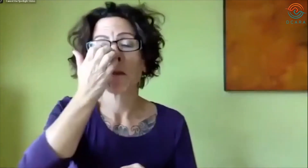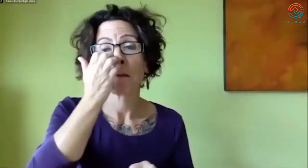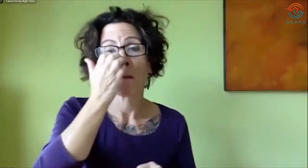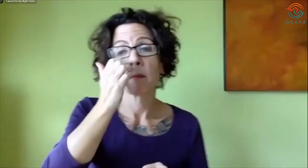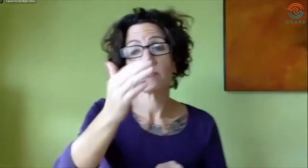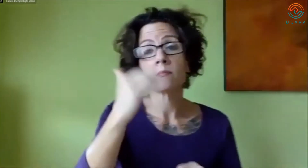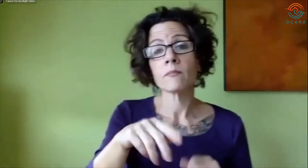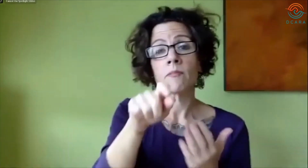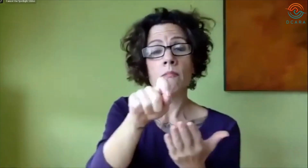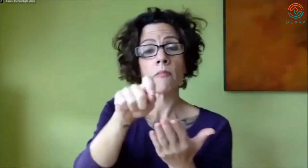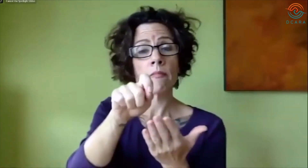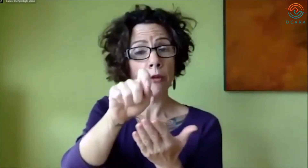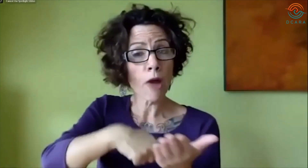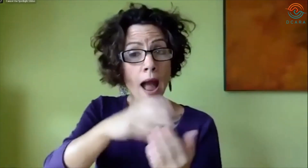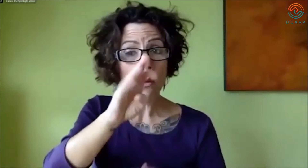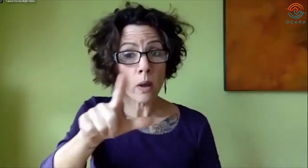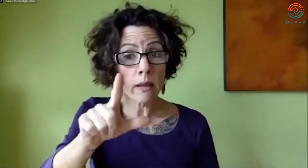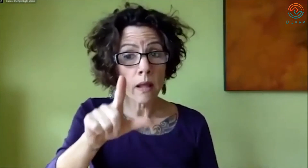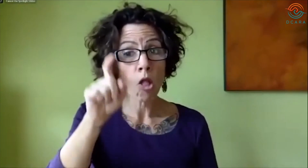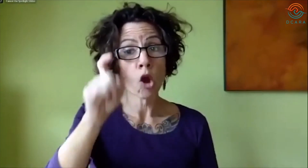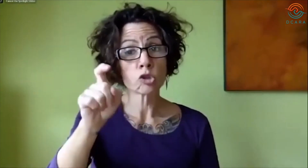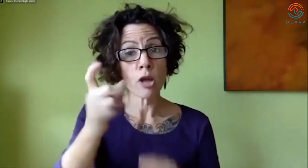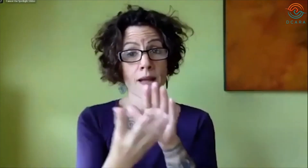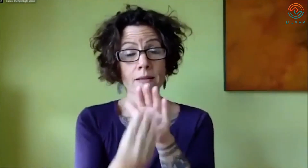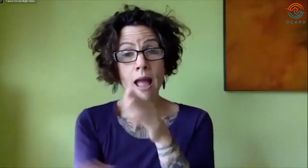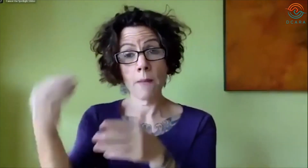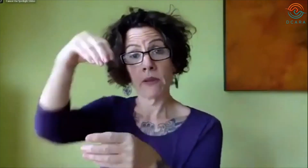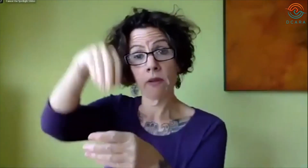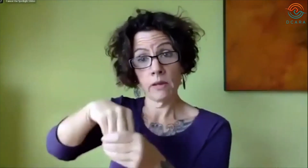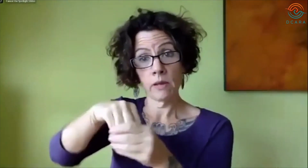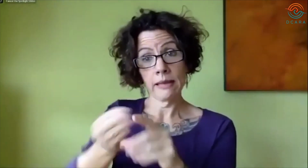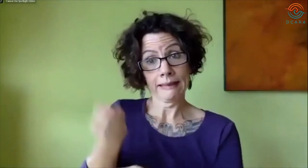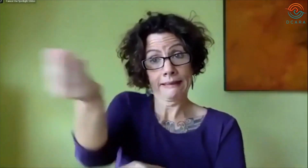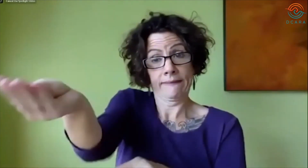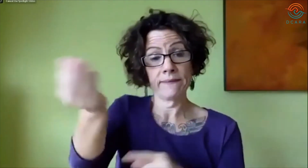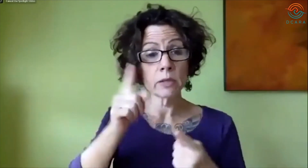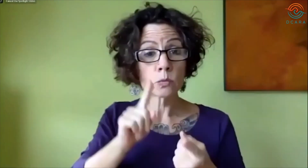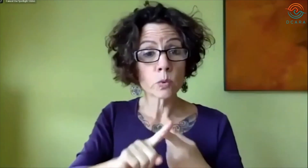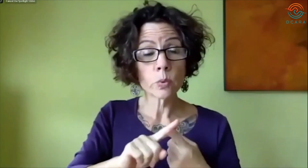Hopefully that works.